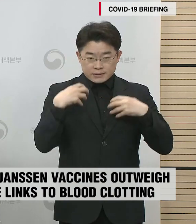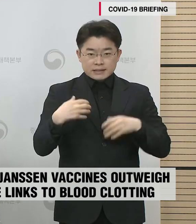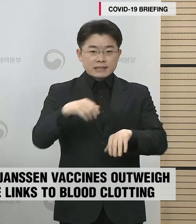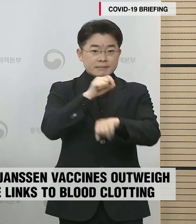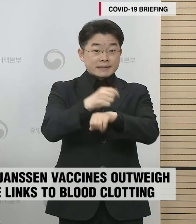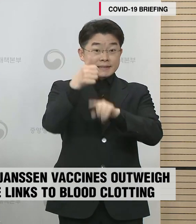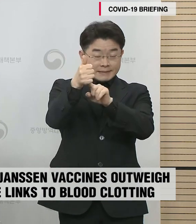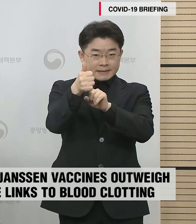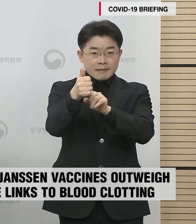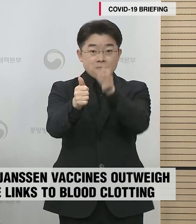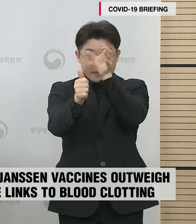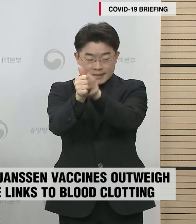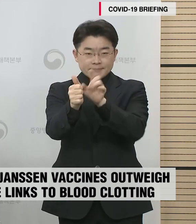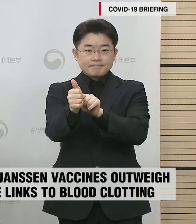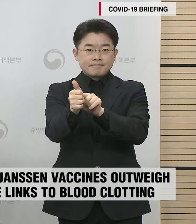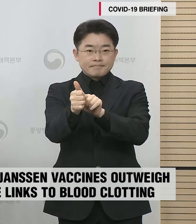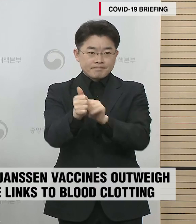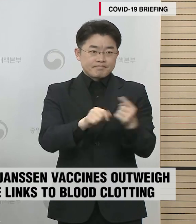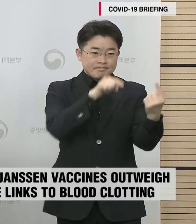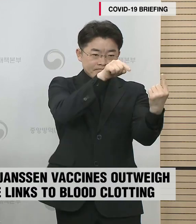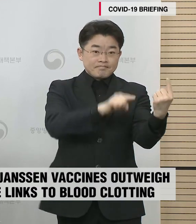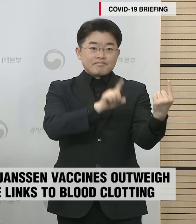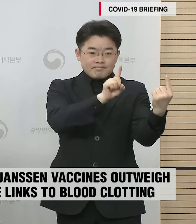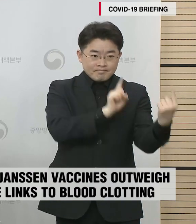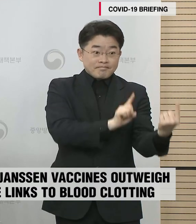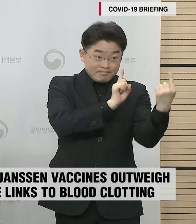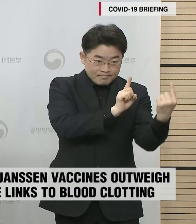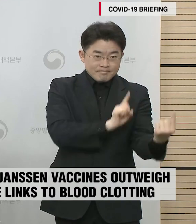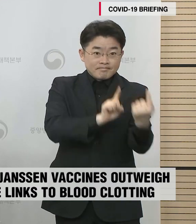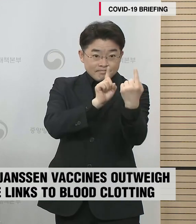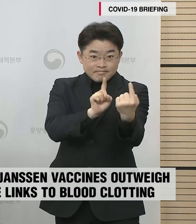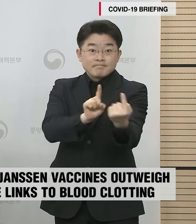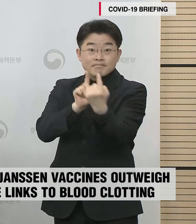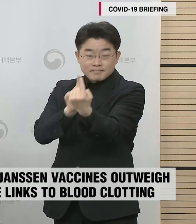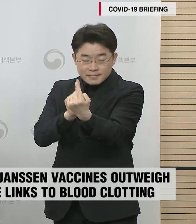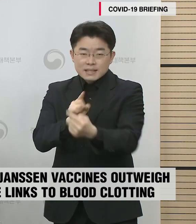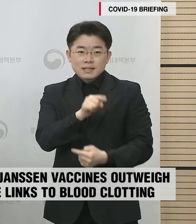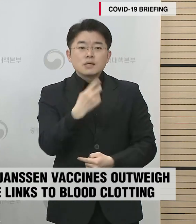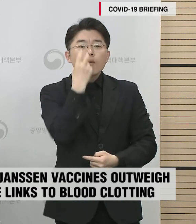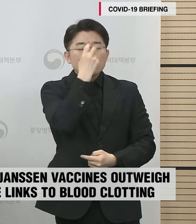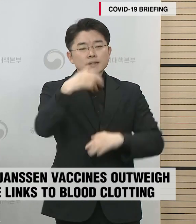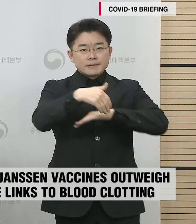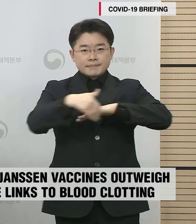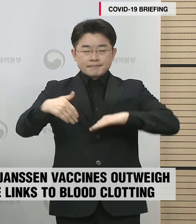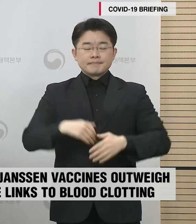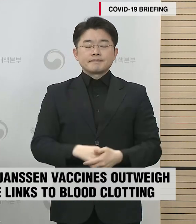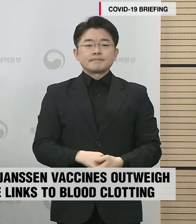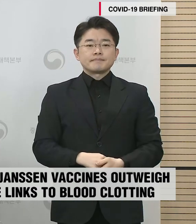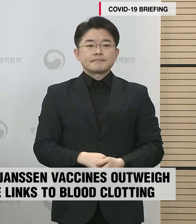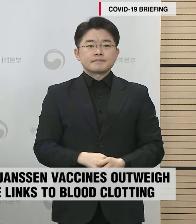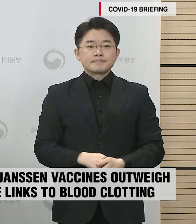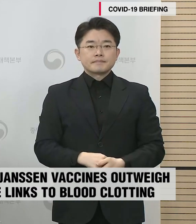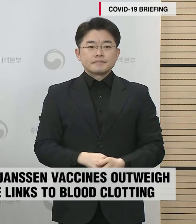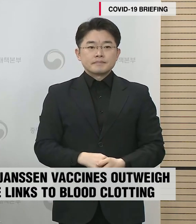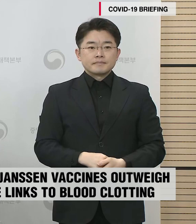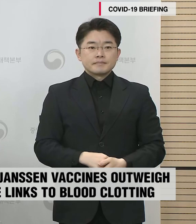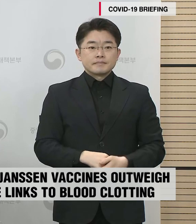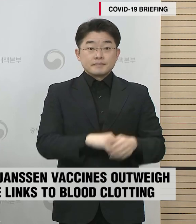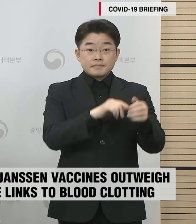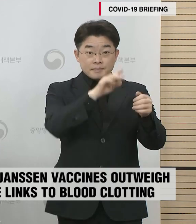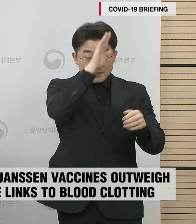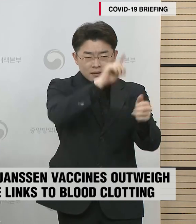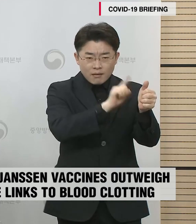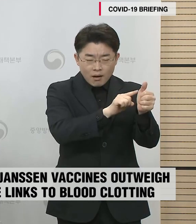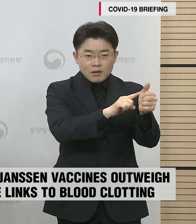to reduce their burden, and we will also provide a tailored medical assistance and support for these people going